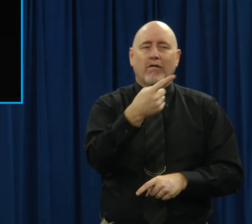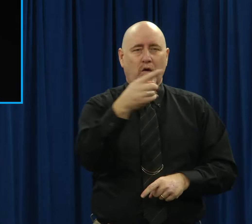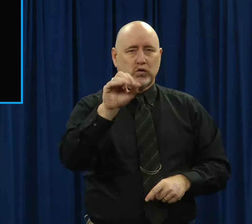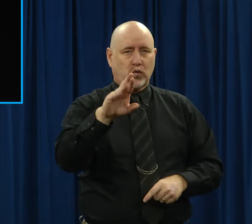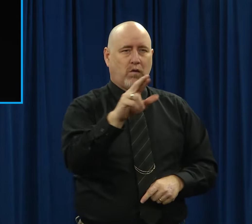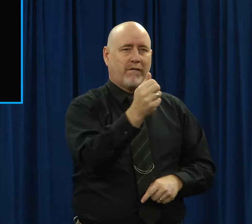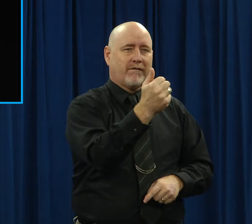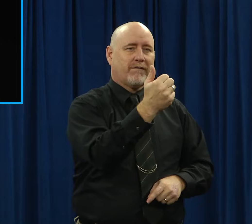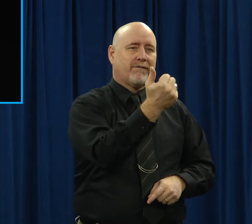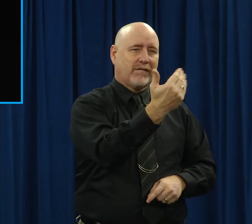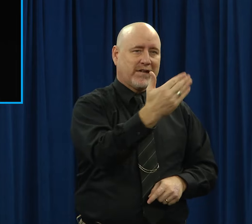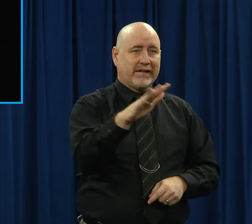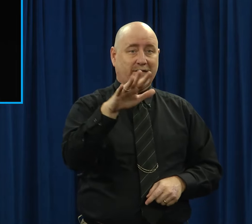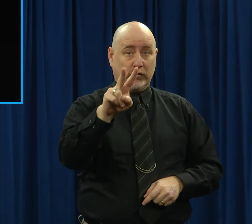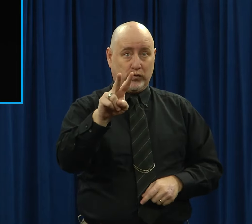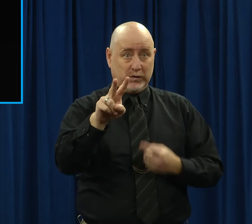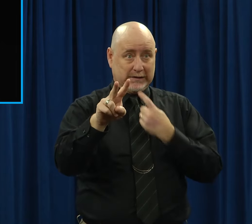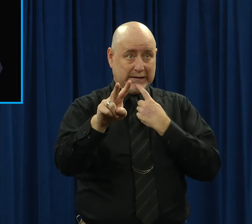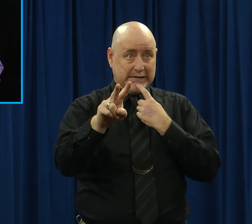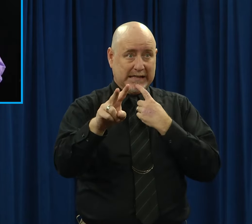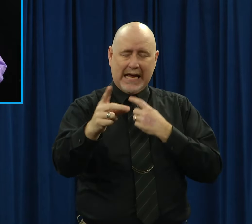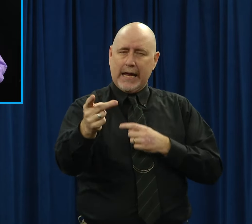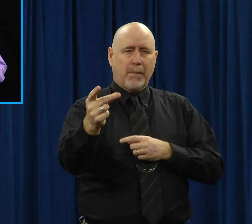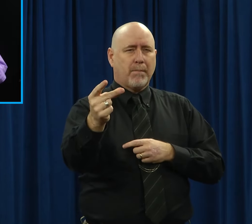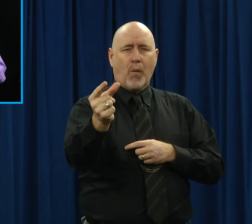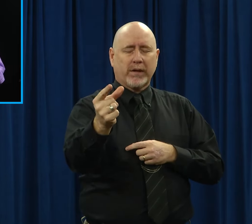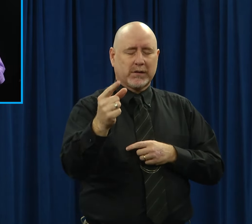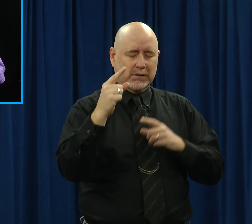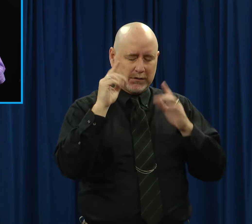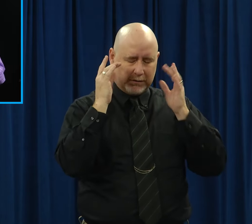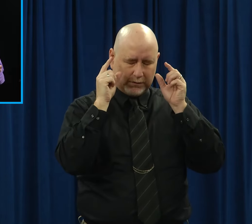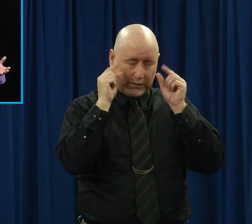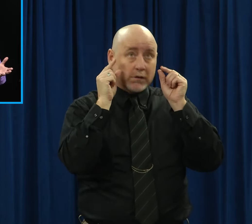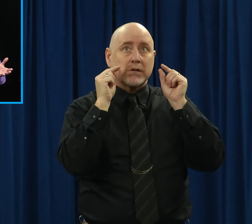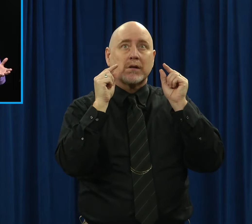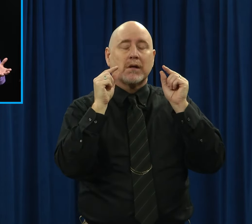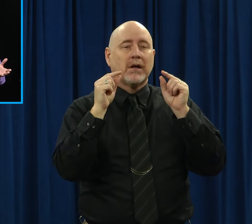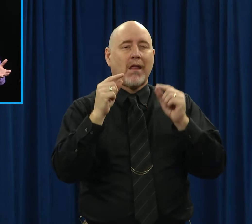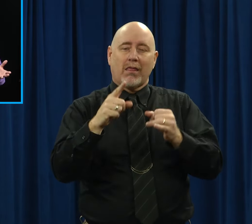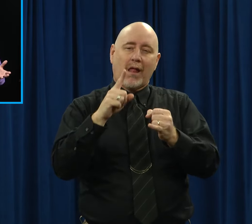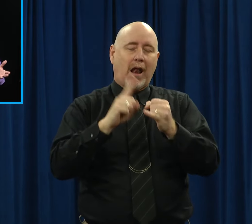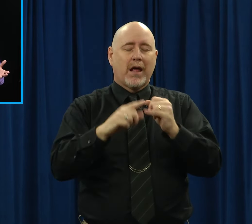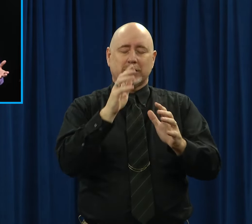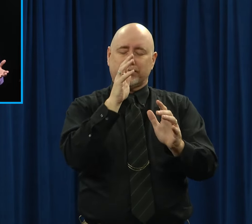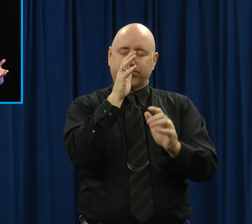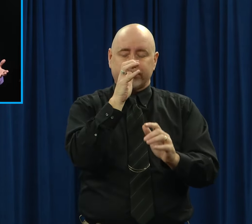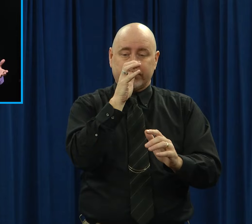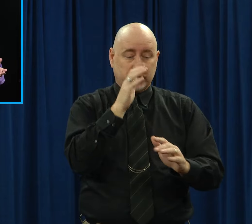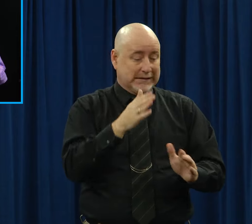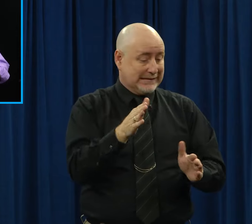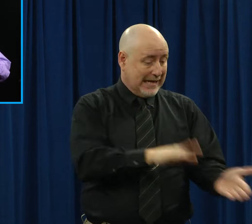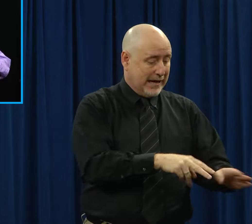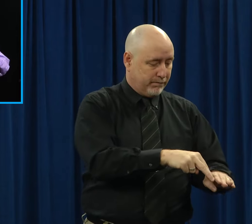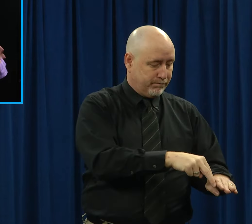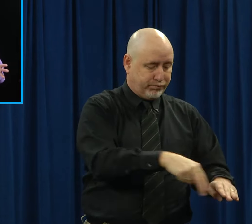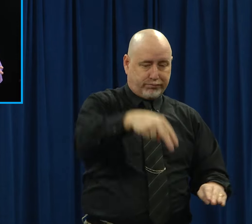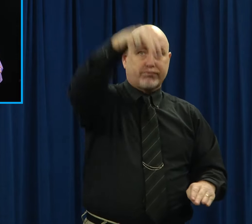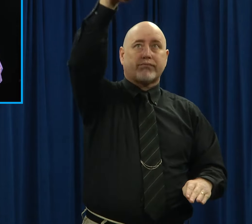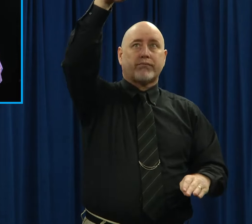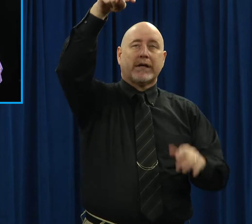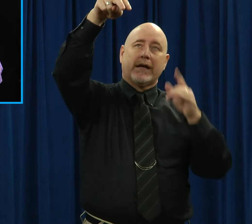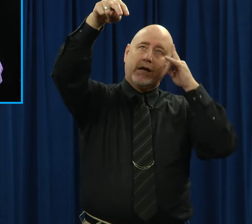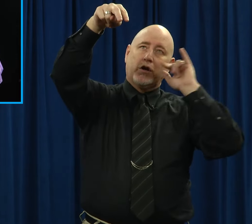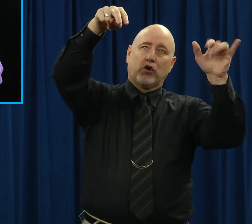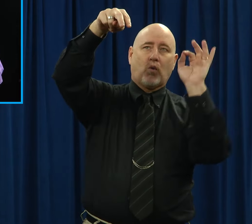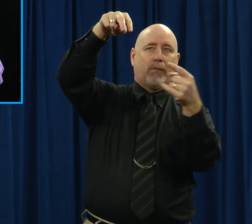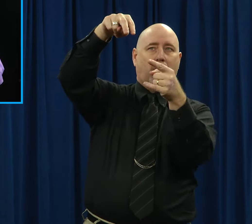comes? 1 Corinthians 15:52 says, in a moment, in the twinkling of an eye, at the last trump, the dead shall